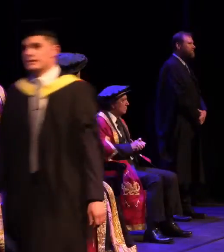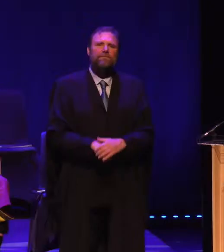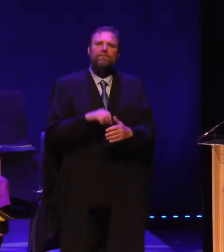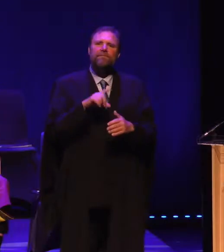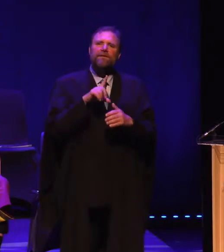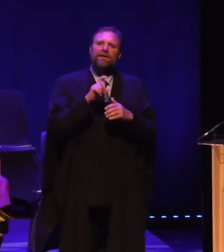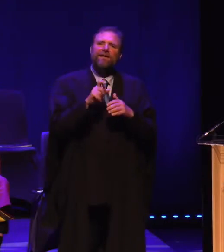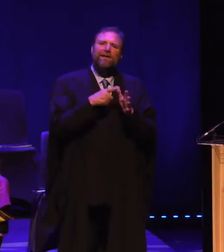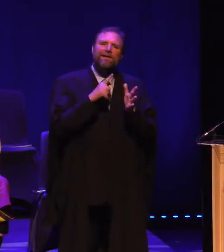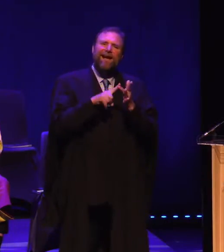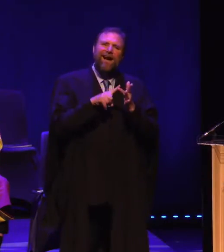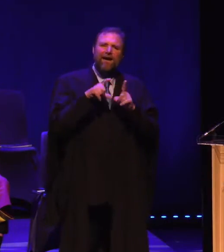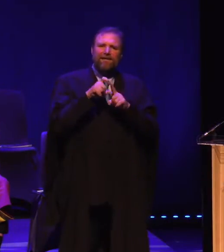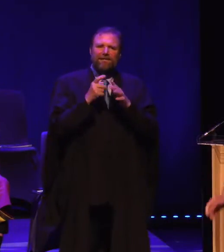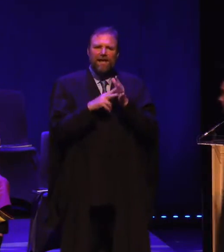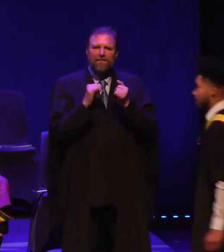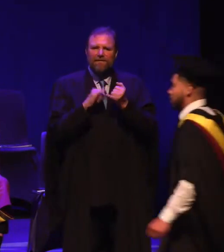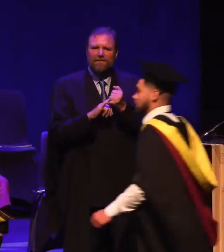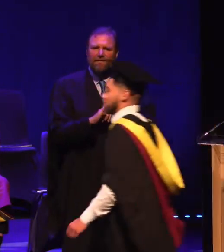Kai Davis.